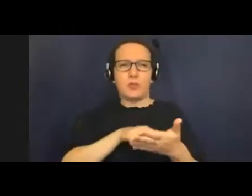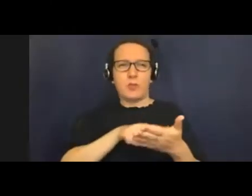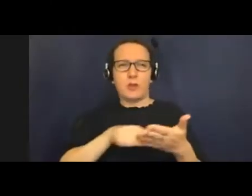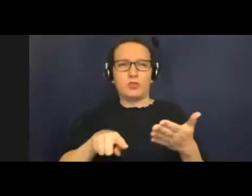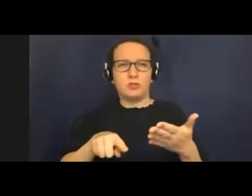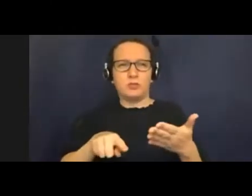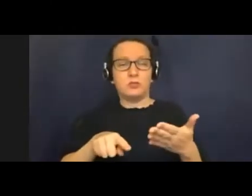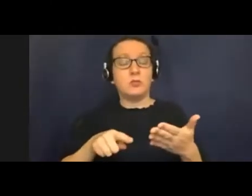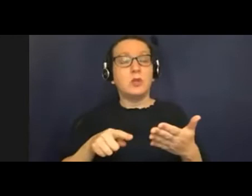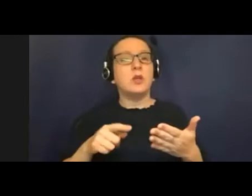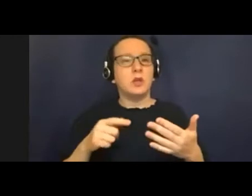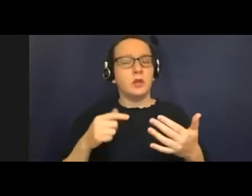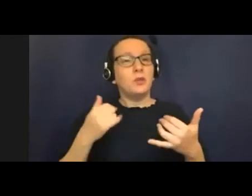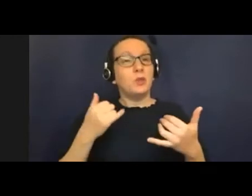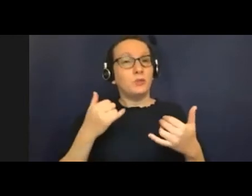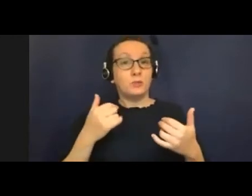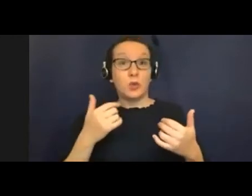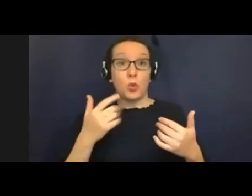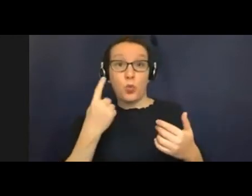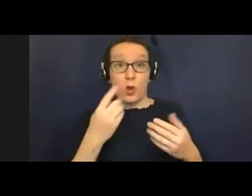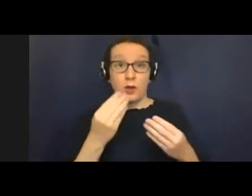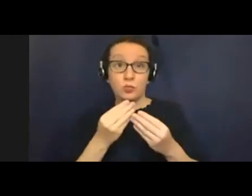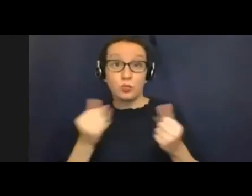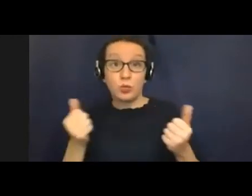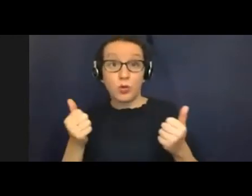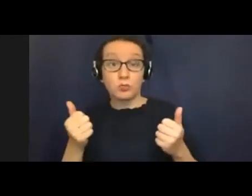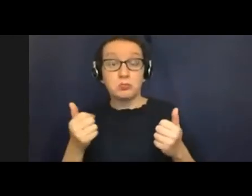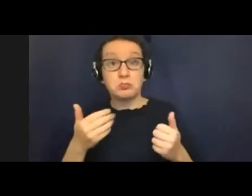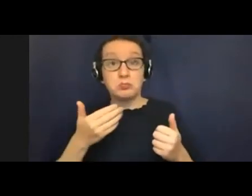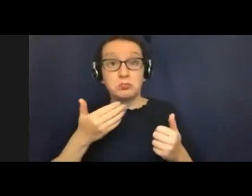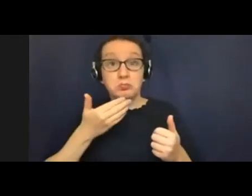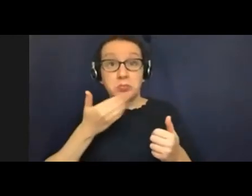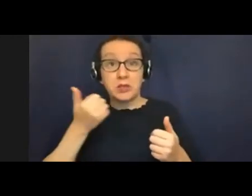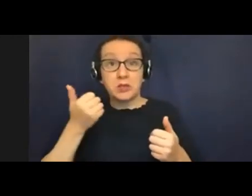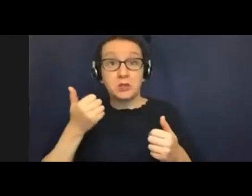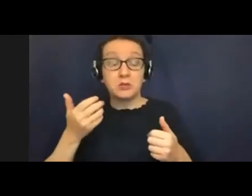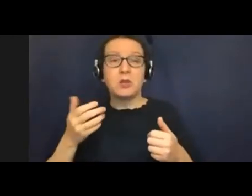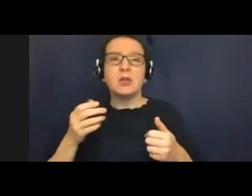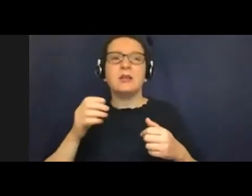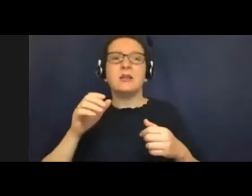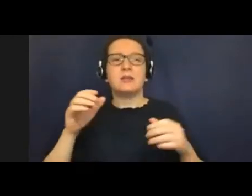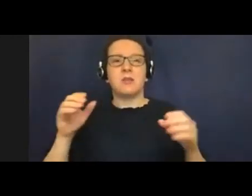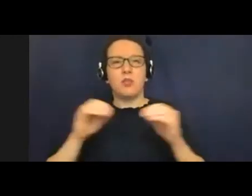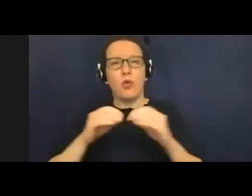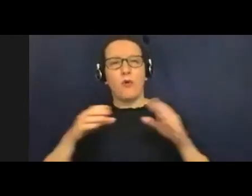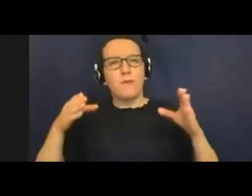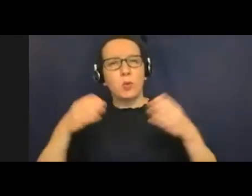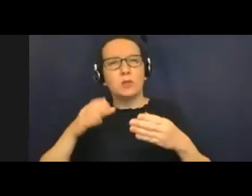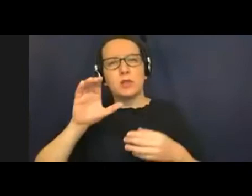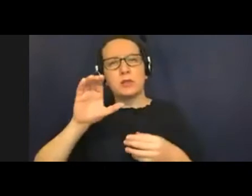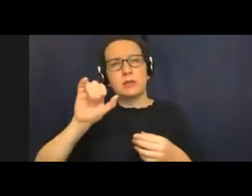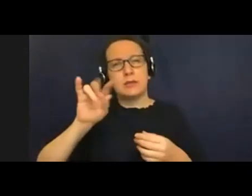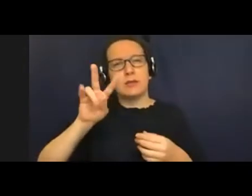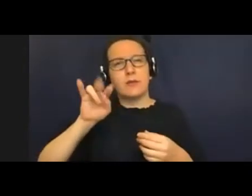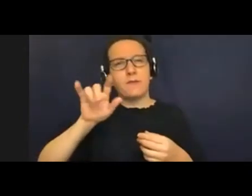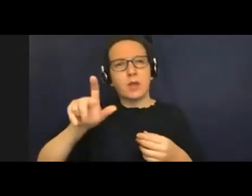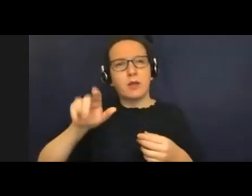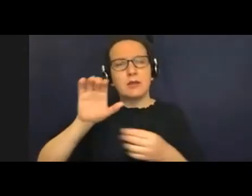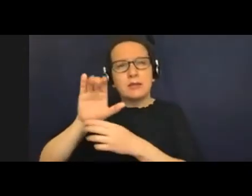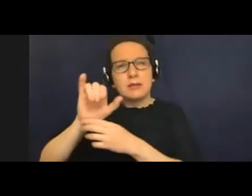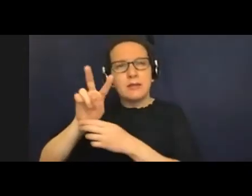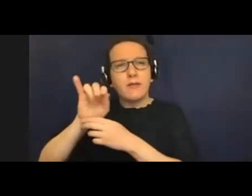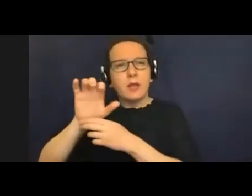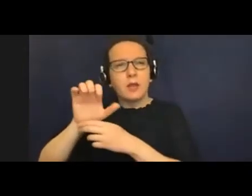see is an increased focus on civic education. And so that helps to prevent stereotypes, from developing in the first